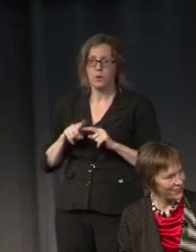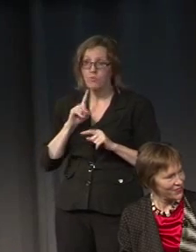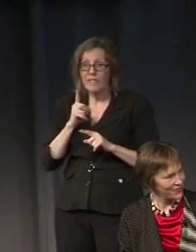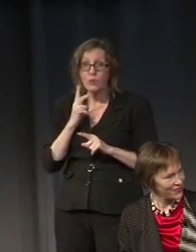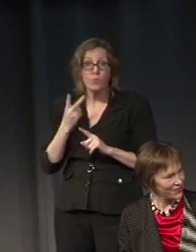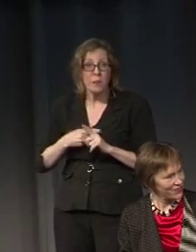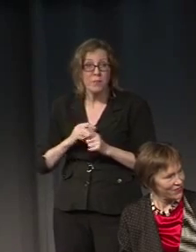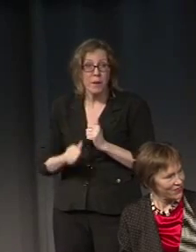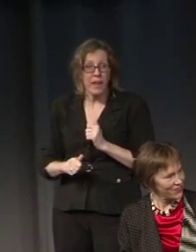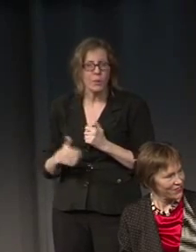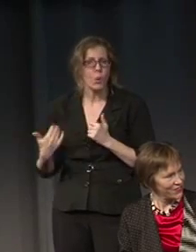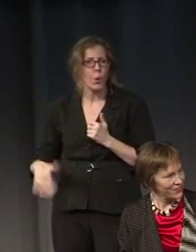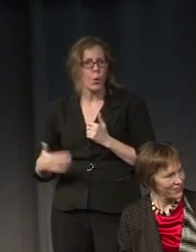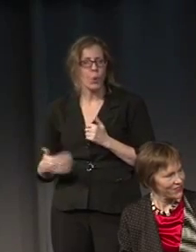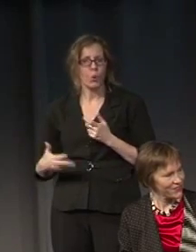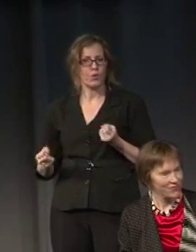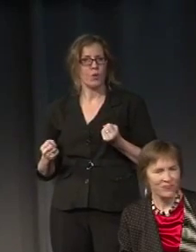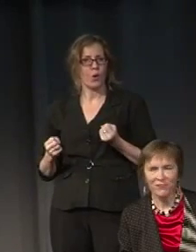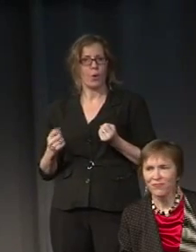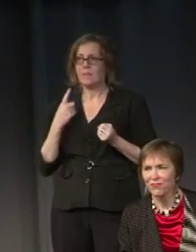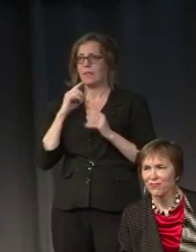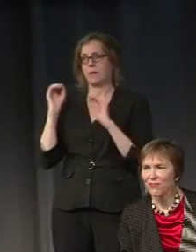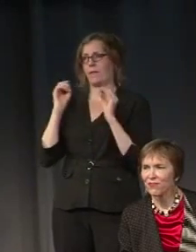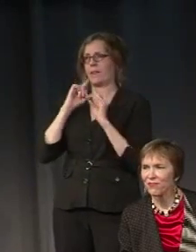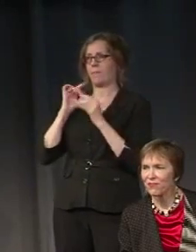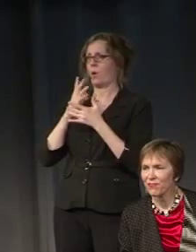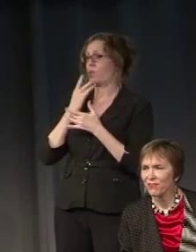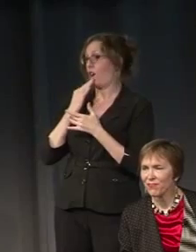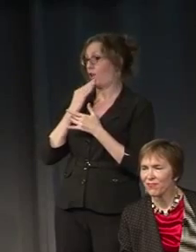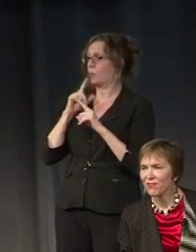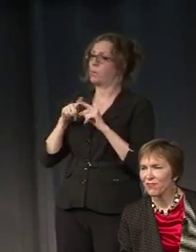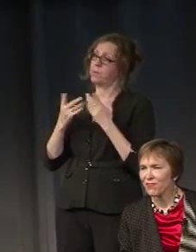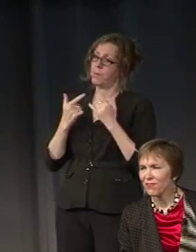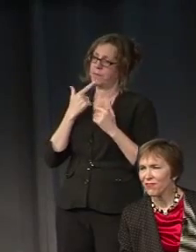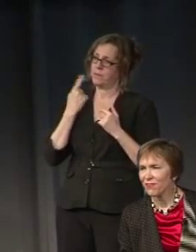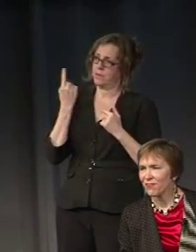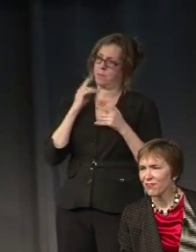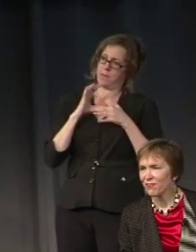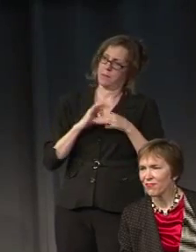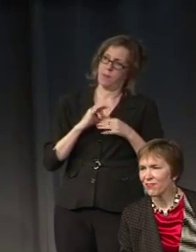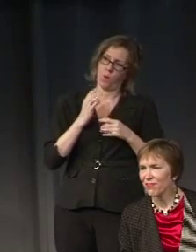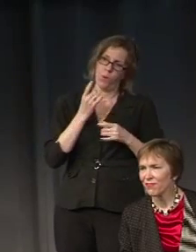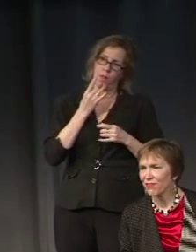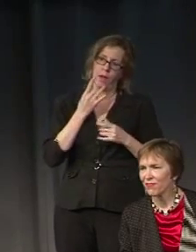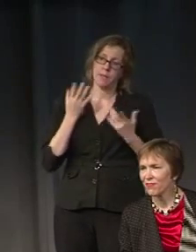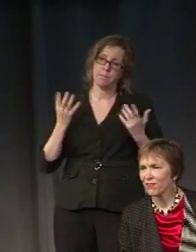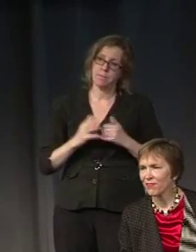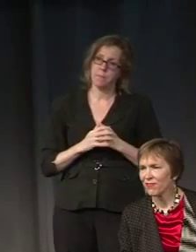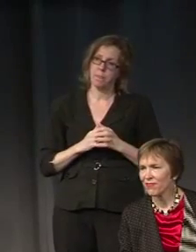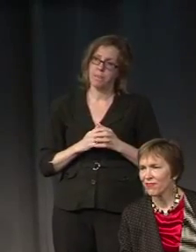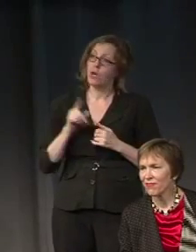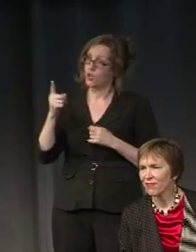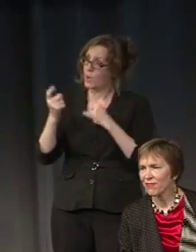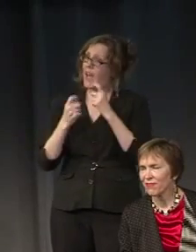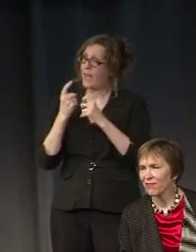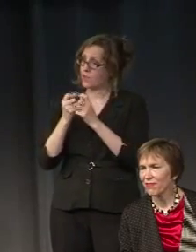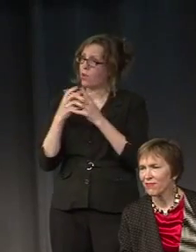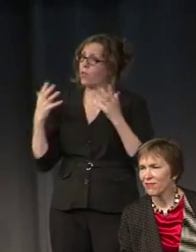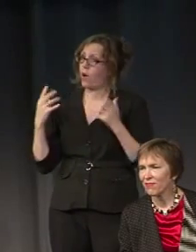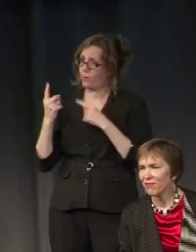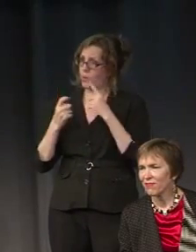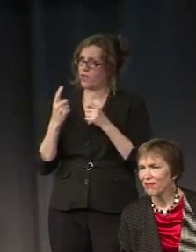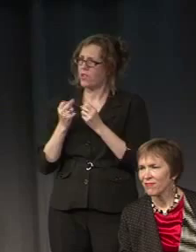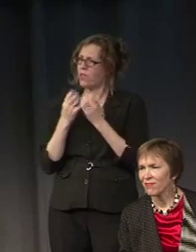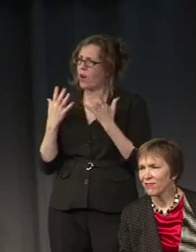about the power of the light. I'll just say, maybe we can meet afterwards, because you asked a lot of questions, and a lot of the data are unpublished, so I